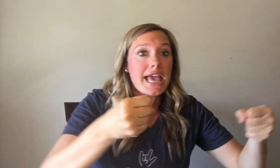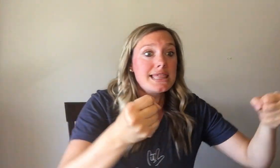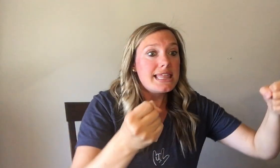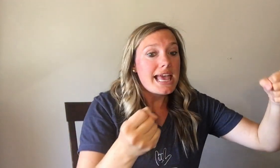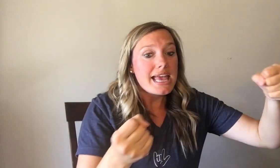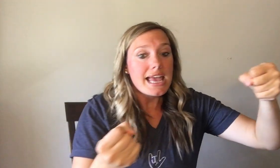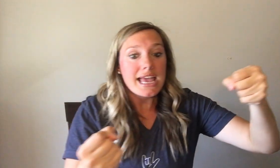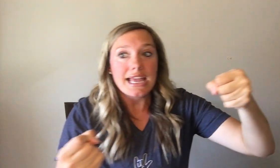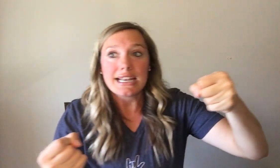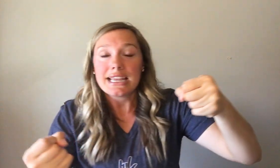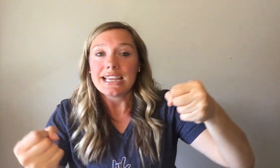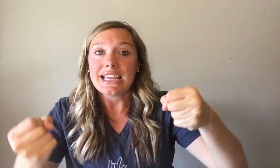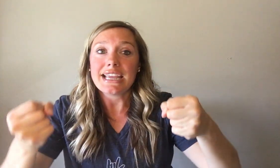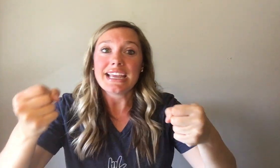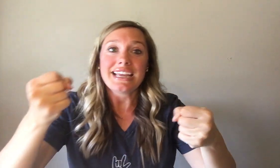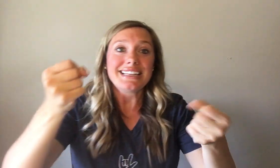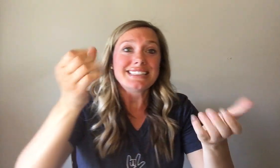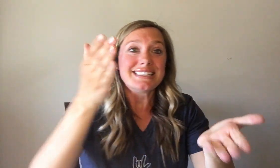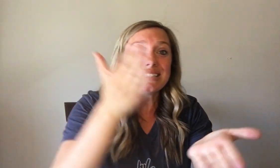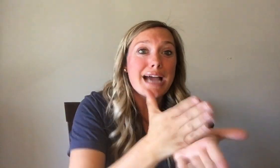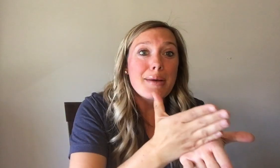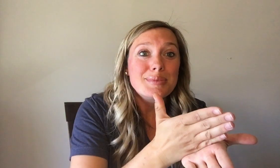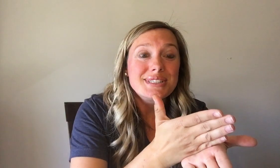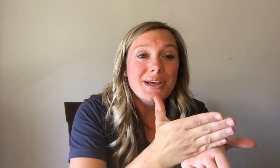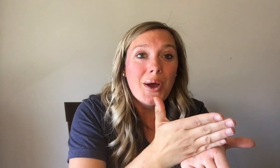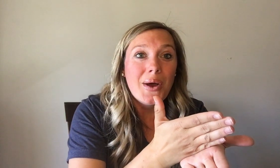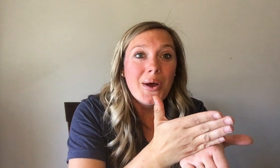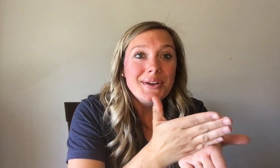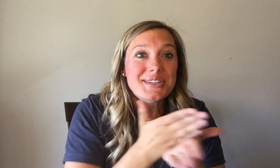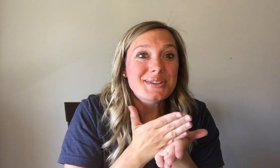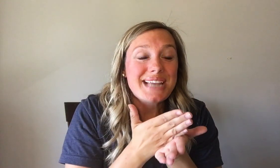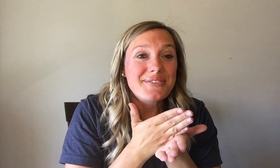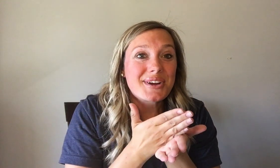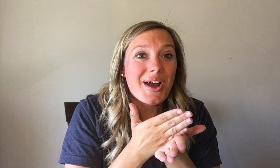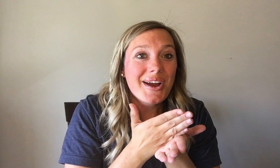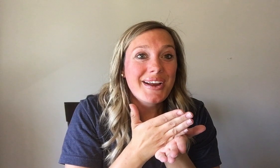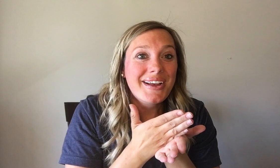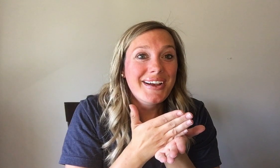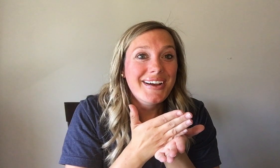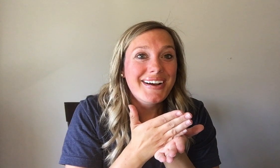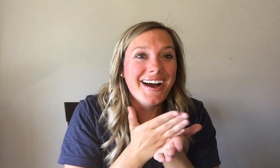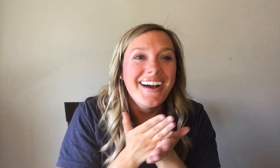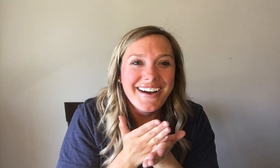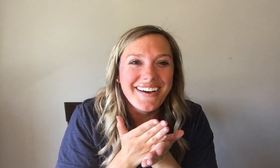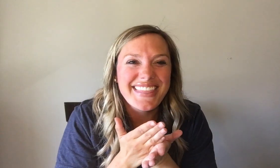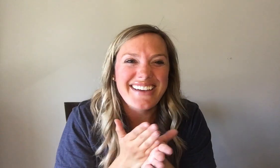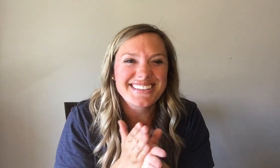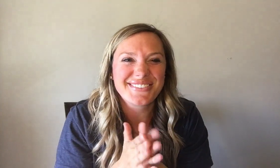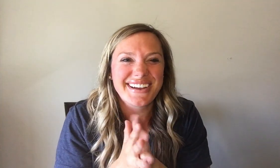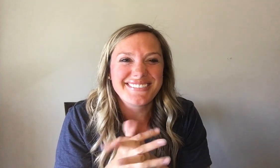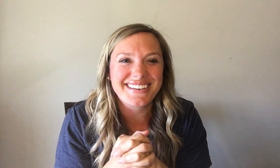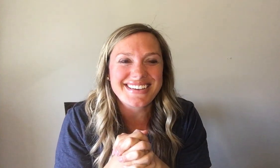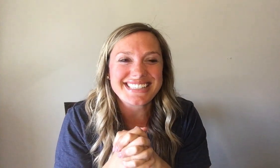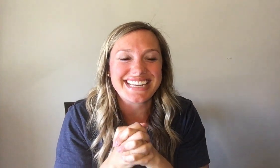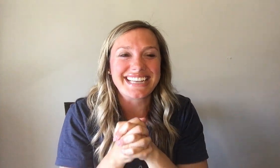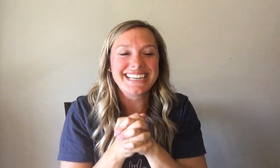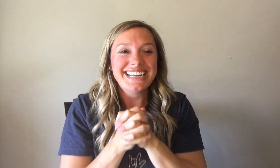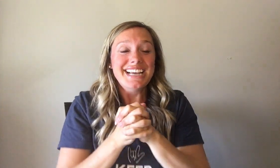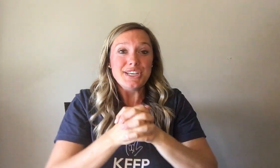And then it stops. Did you stop your car? That was a fun one, wasn't it? So